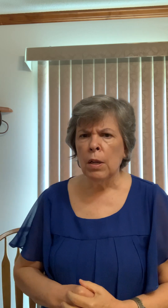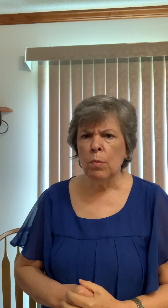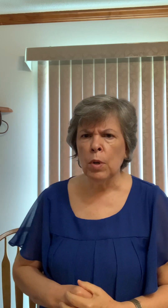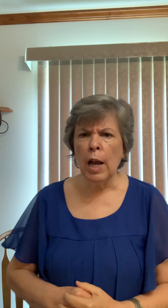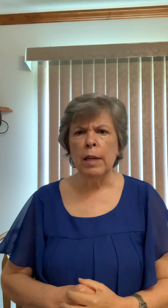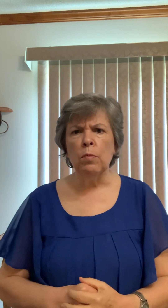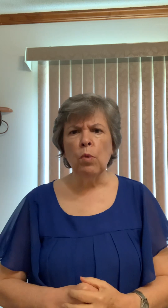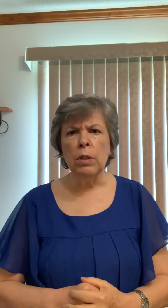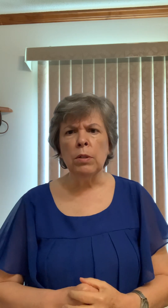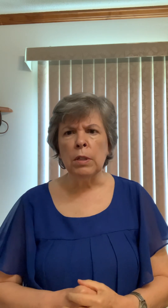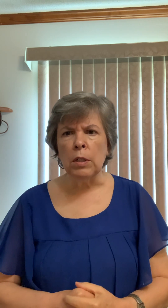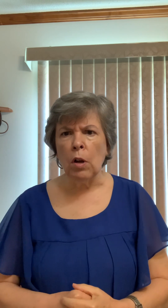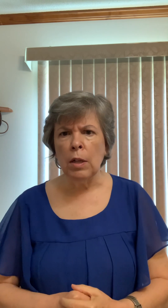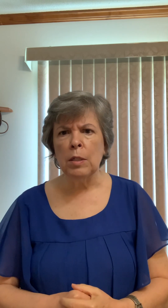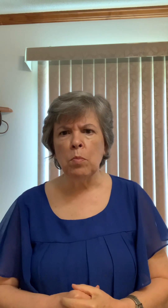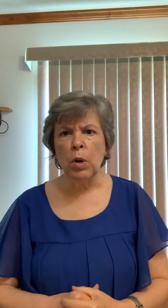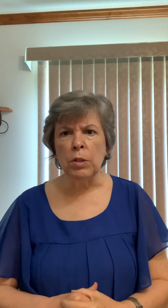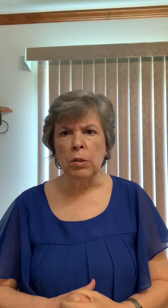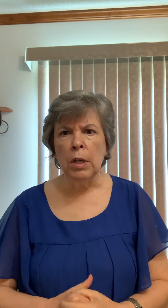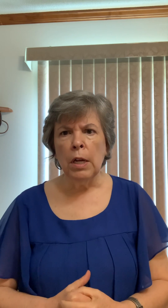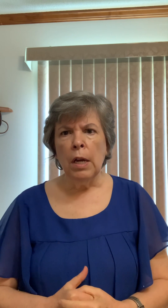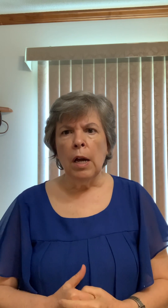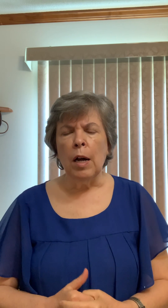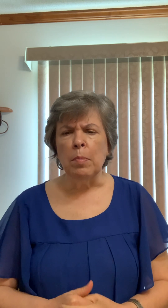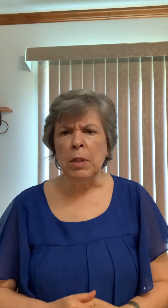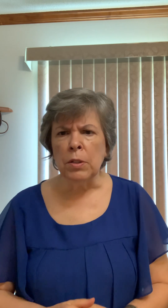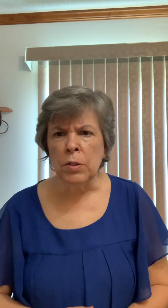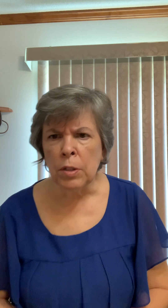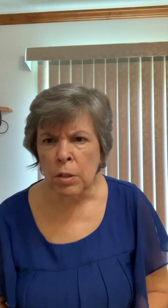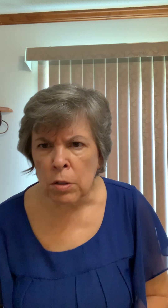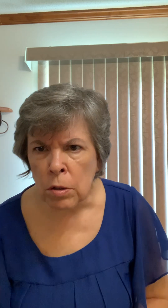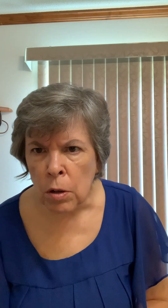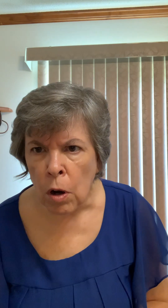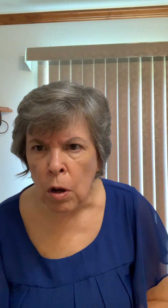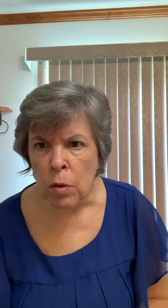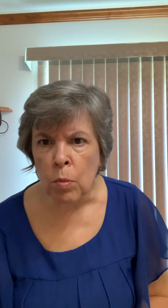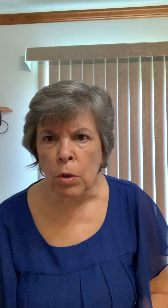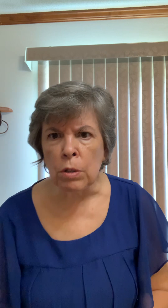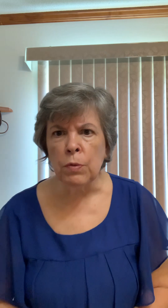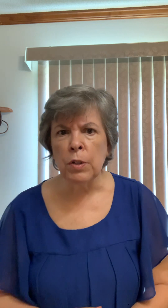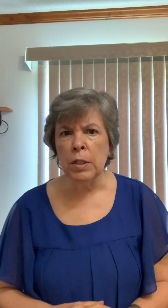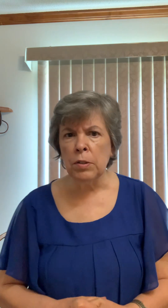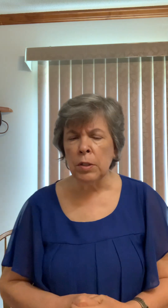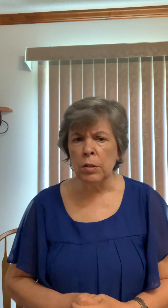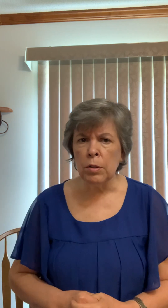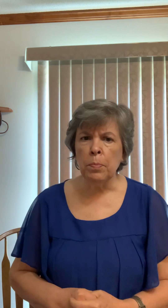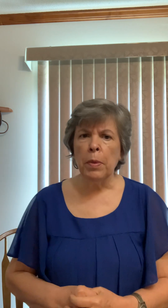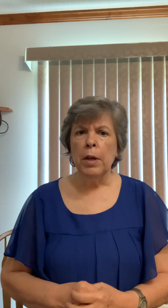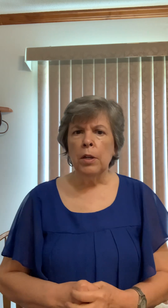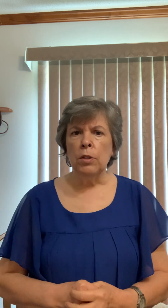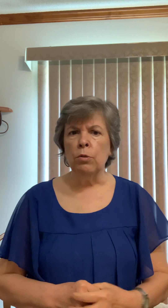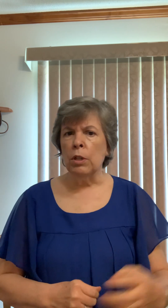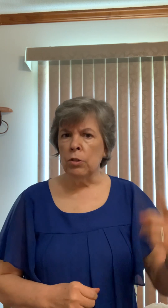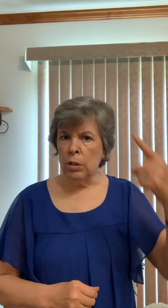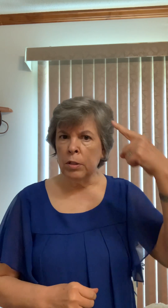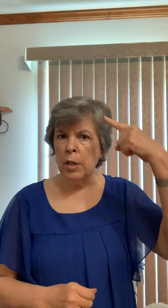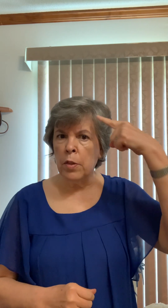When I in awesome wonder. Consider all the worlds. For consider, you can just say